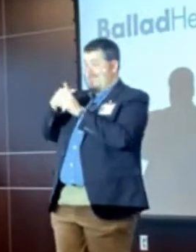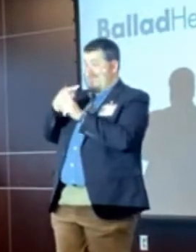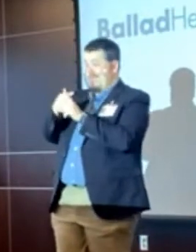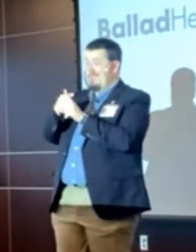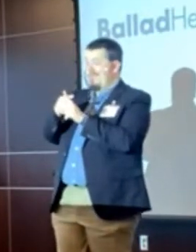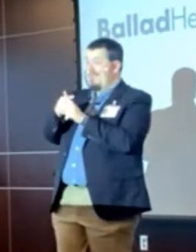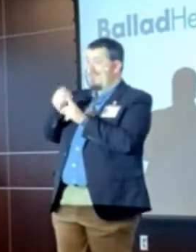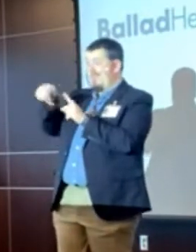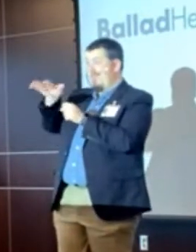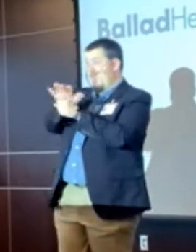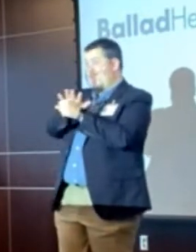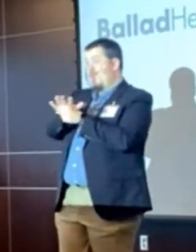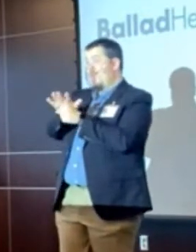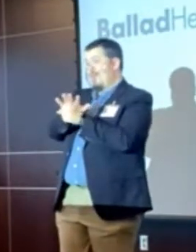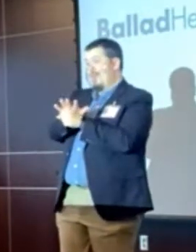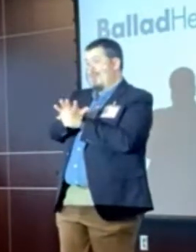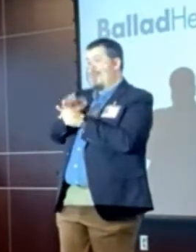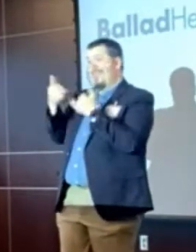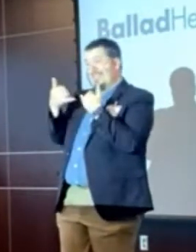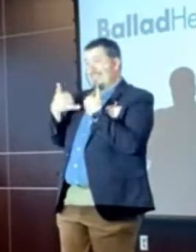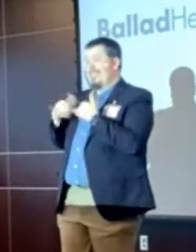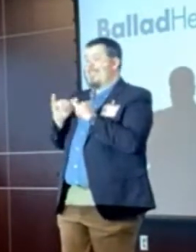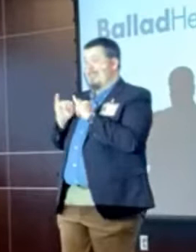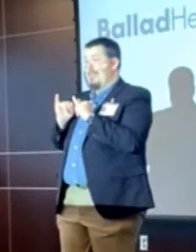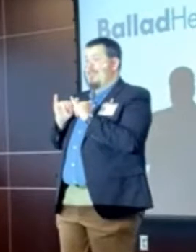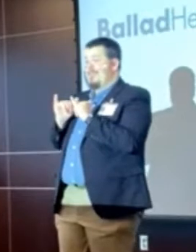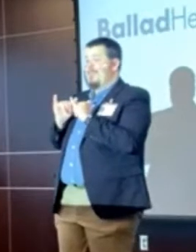positives in the area. It still